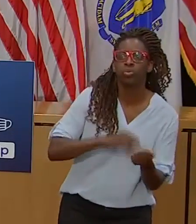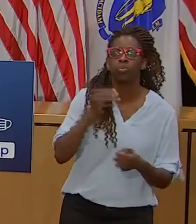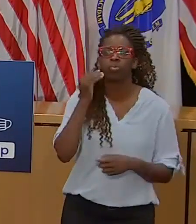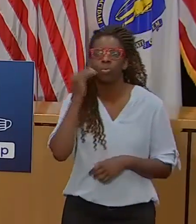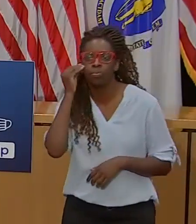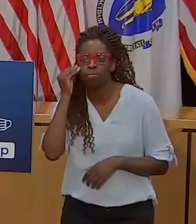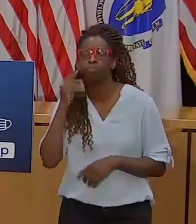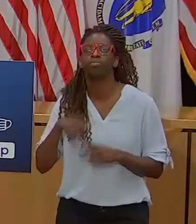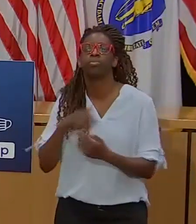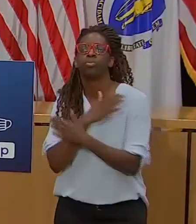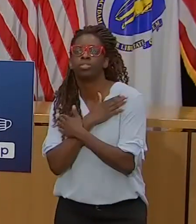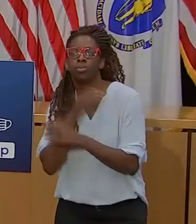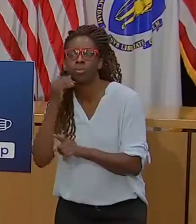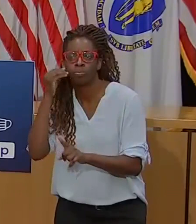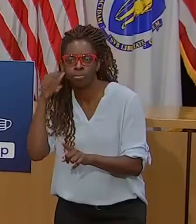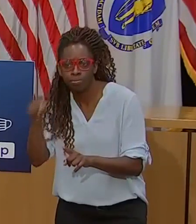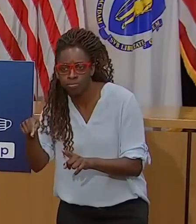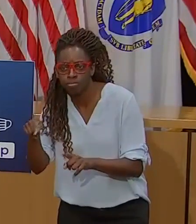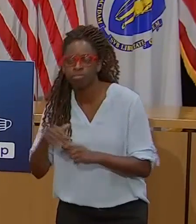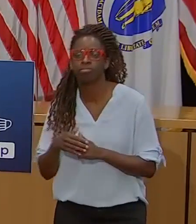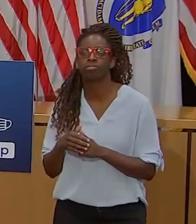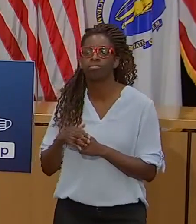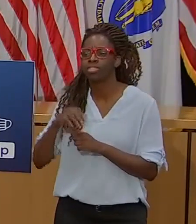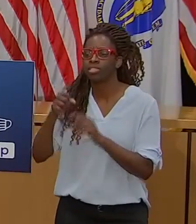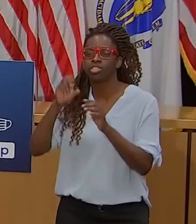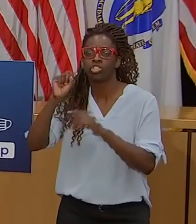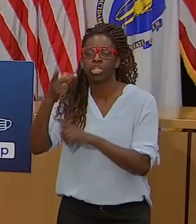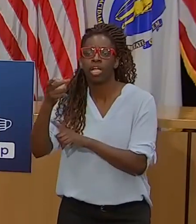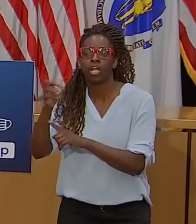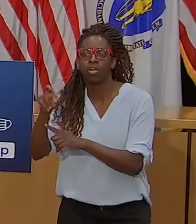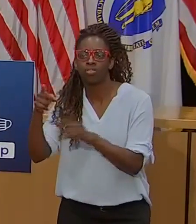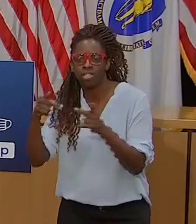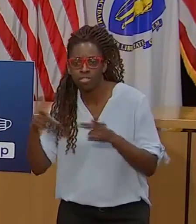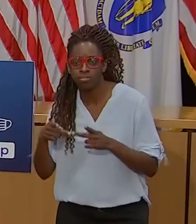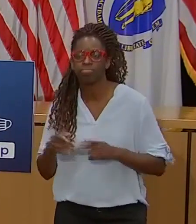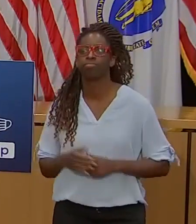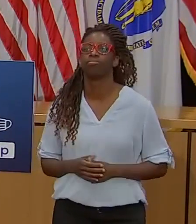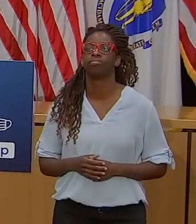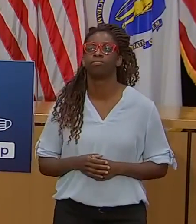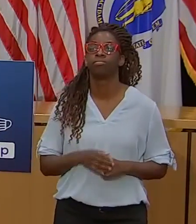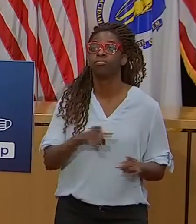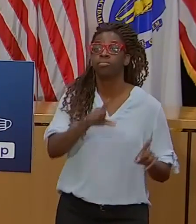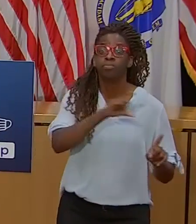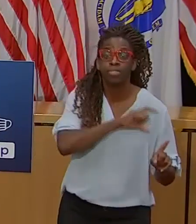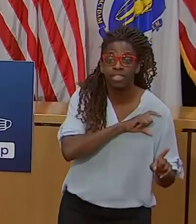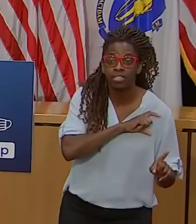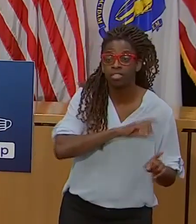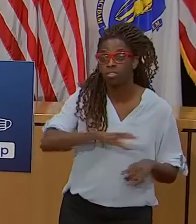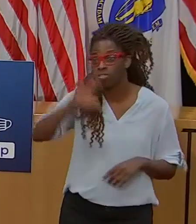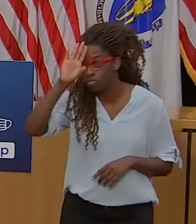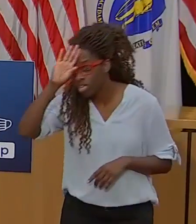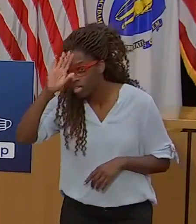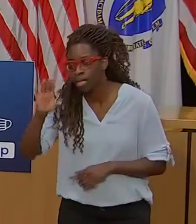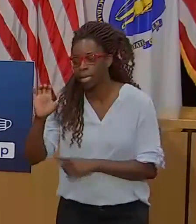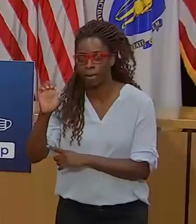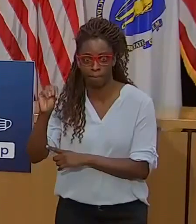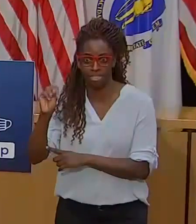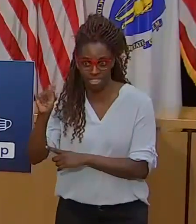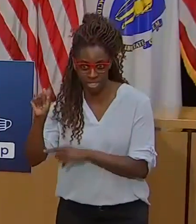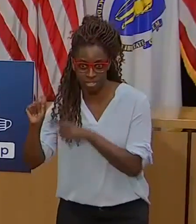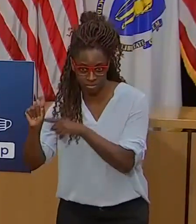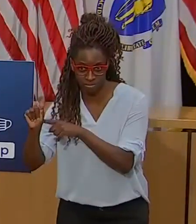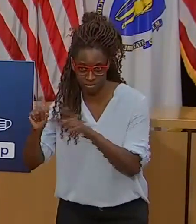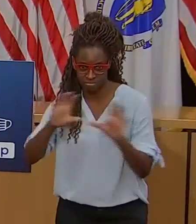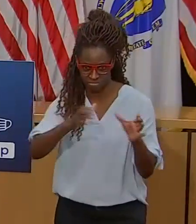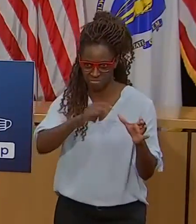facilities. Police, fire, and emergency medical services. Congregate care settings, including shelters